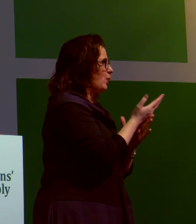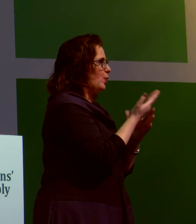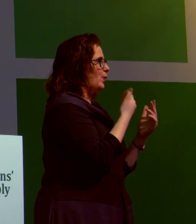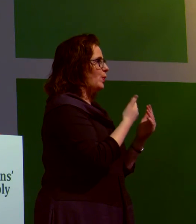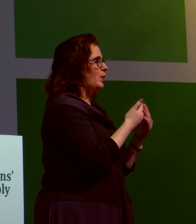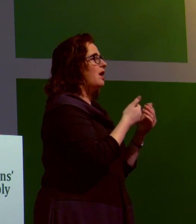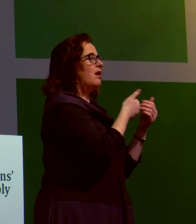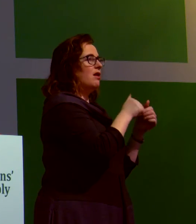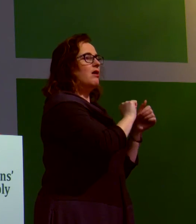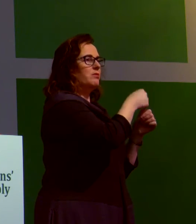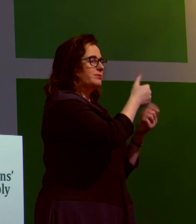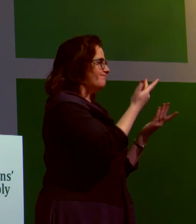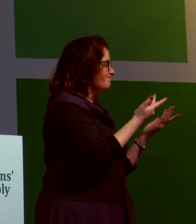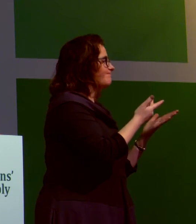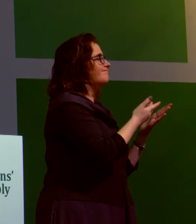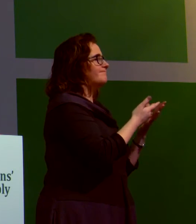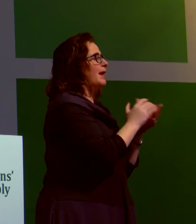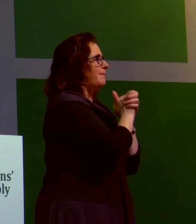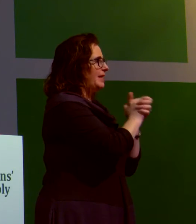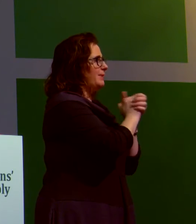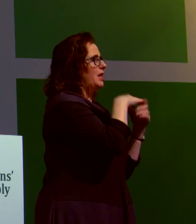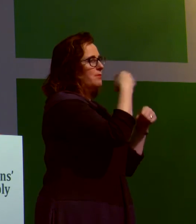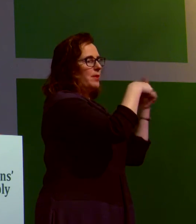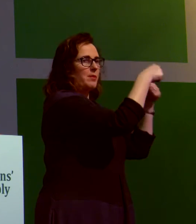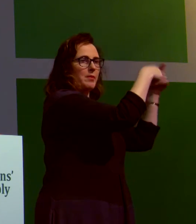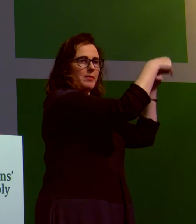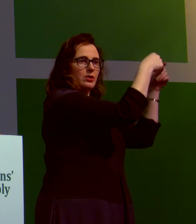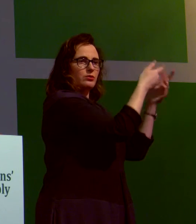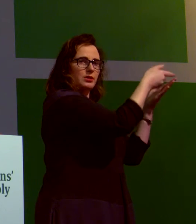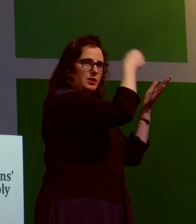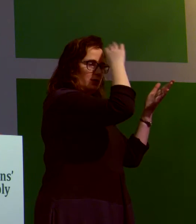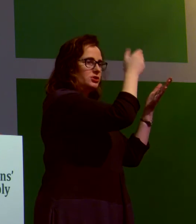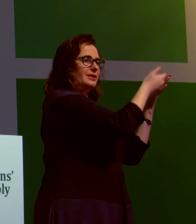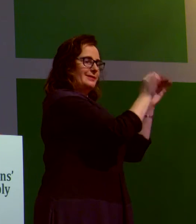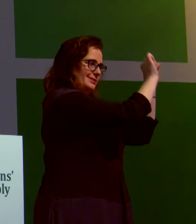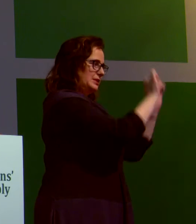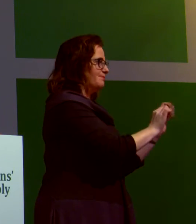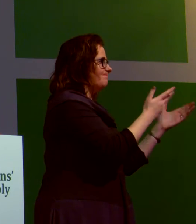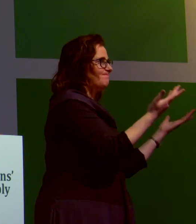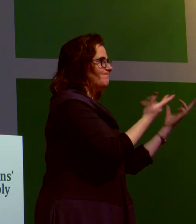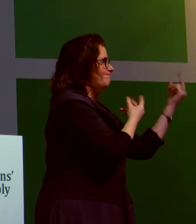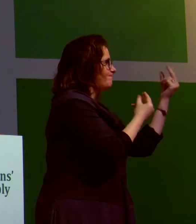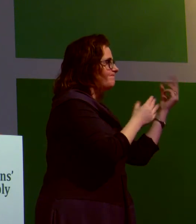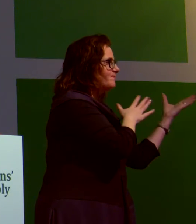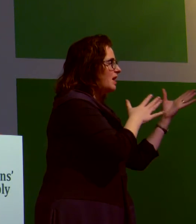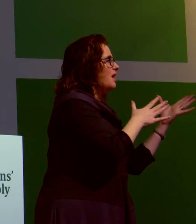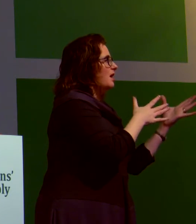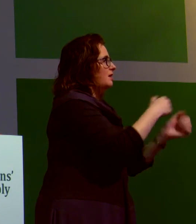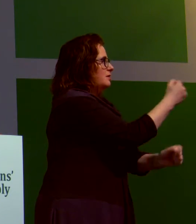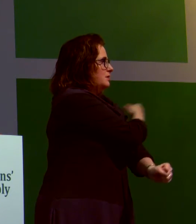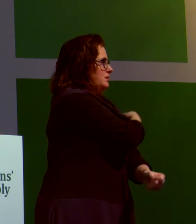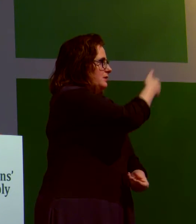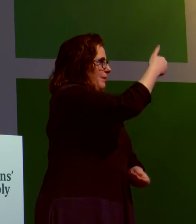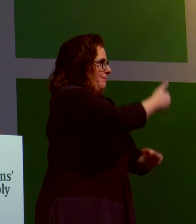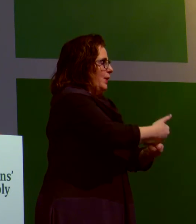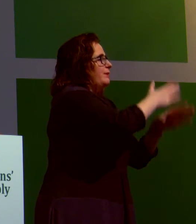system, normally that is the position that they then can go over to the European Court of